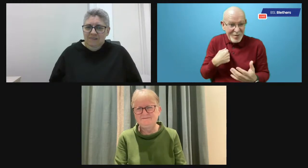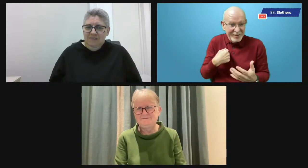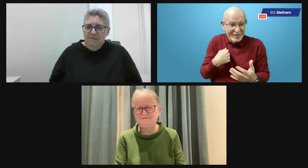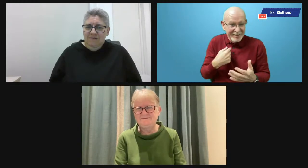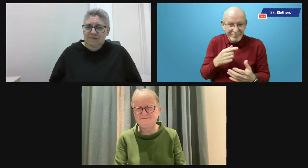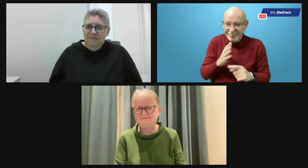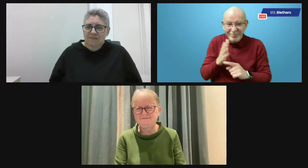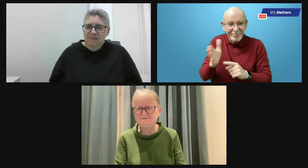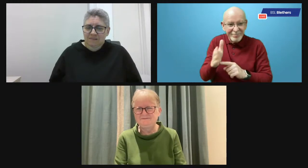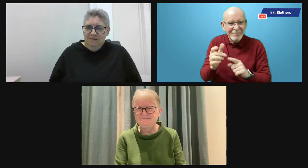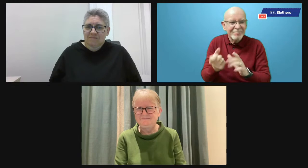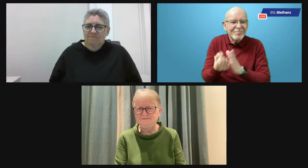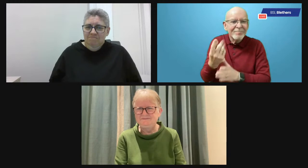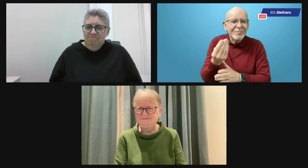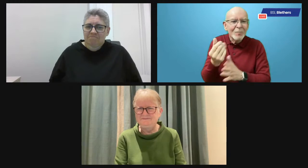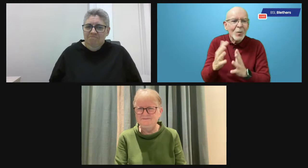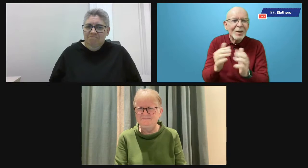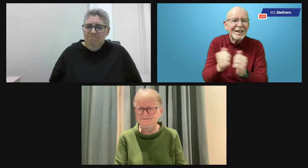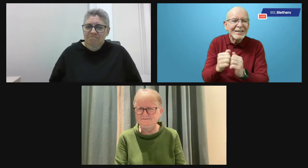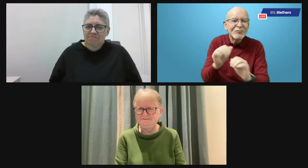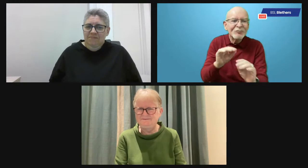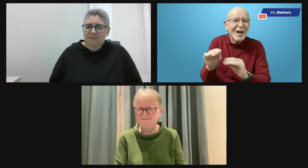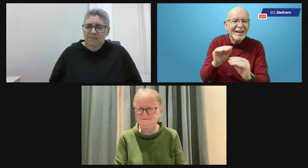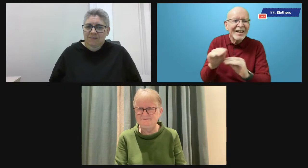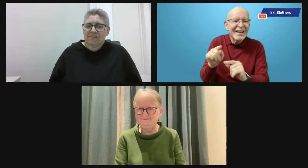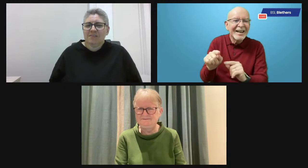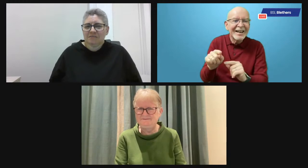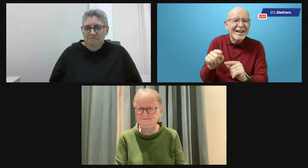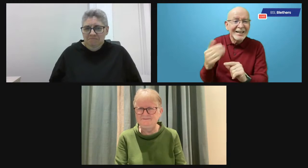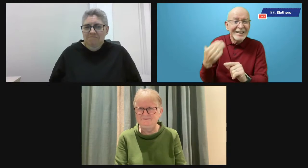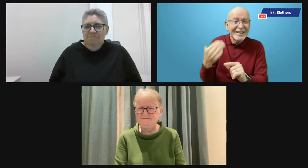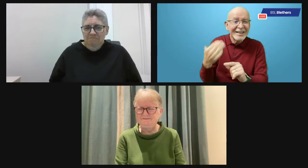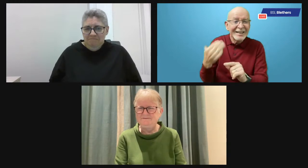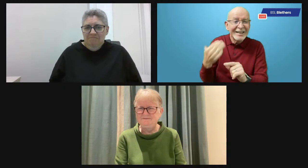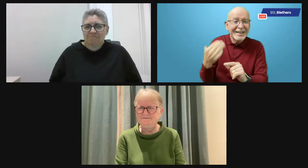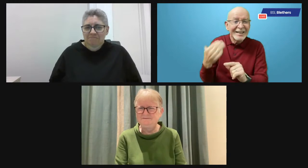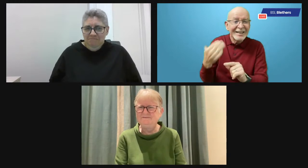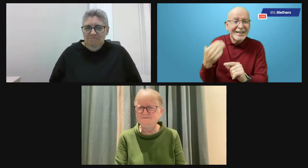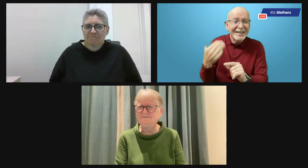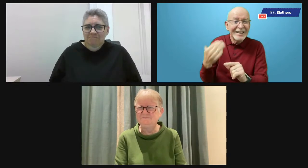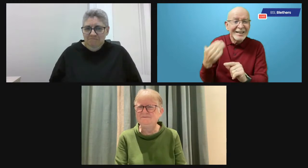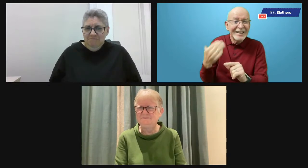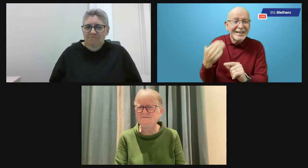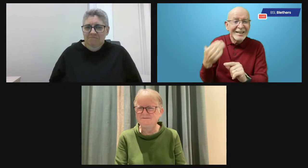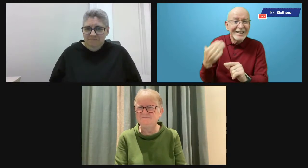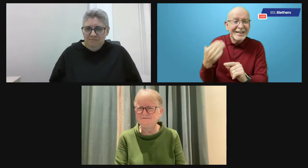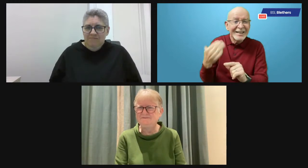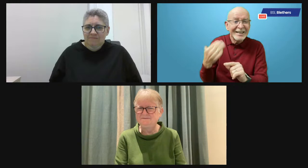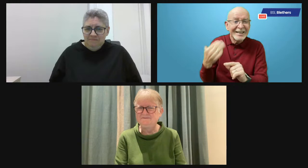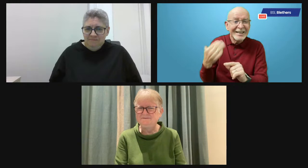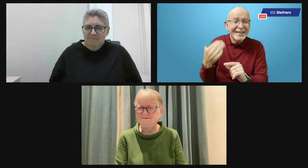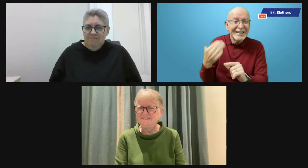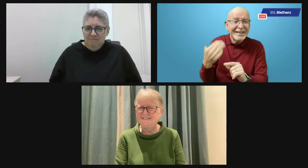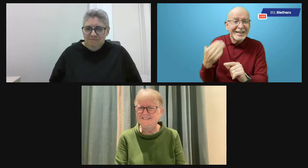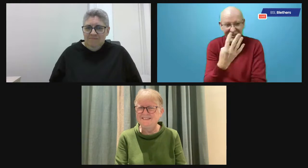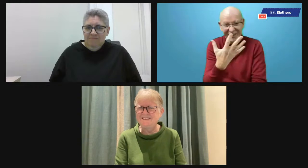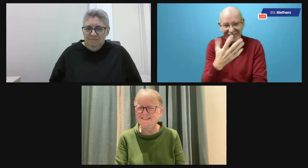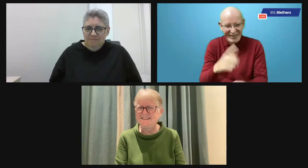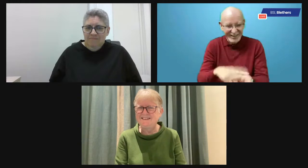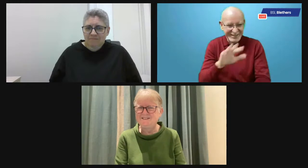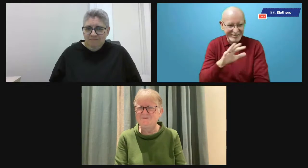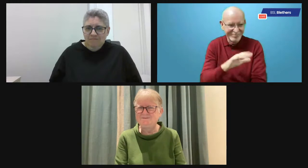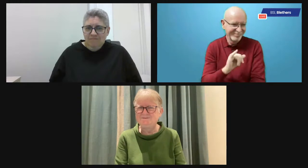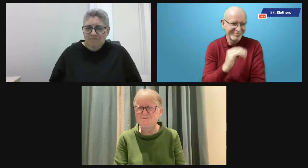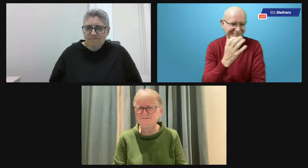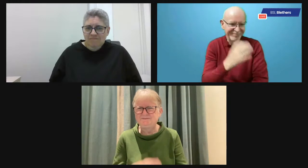interpreters, hearing people become to learn and work in sign language. So I've really got a mixed bag, and my whole